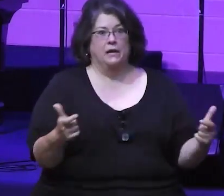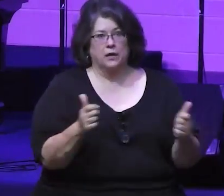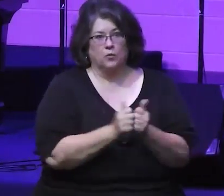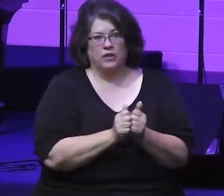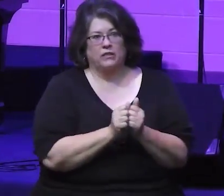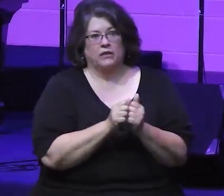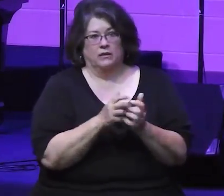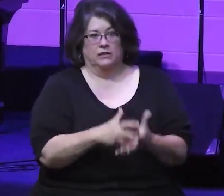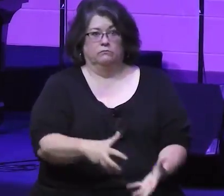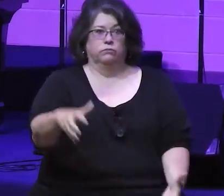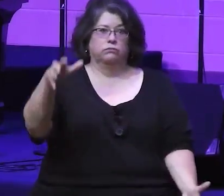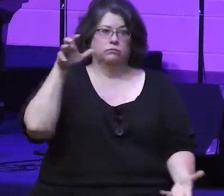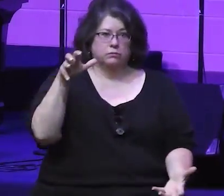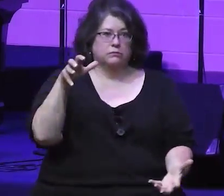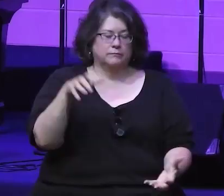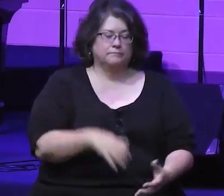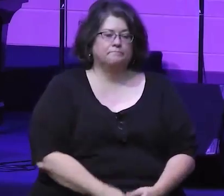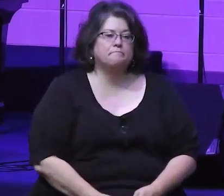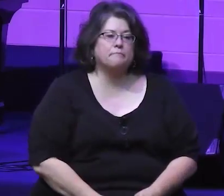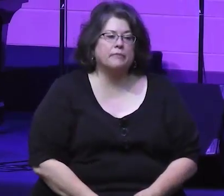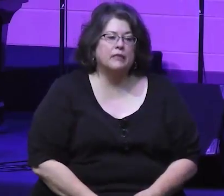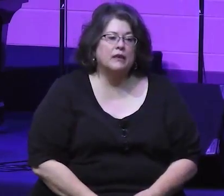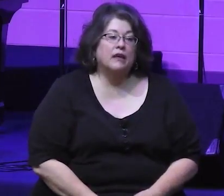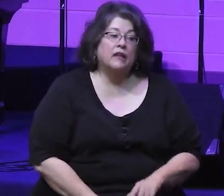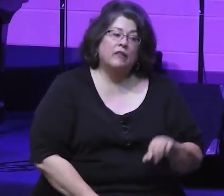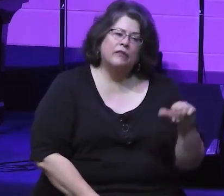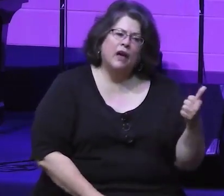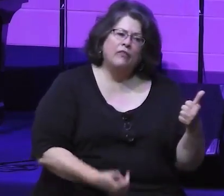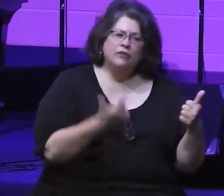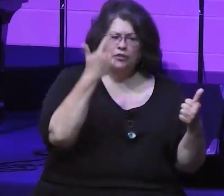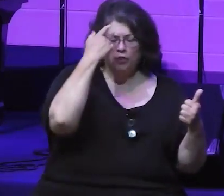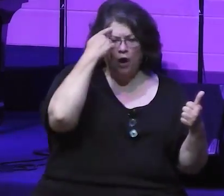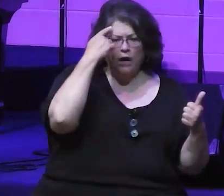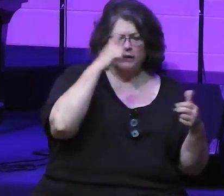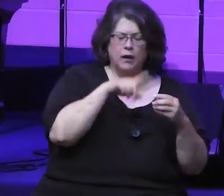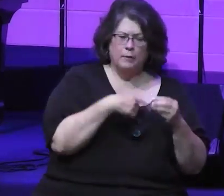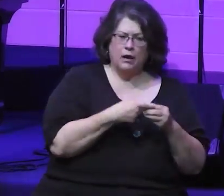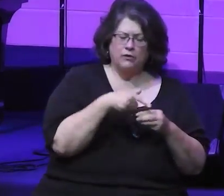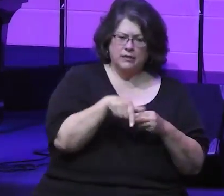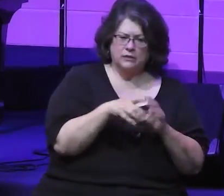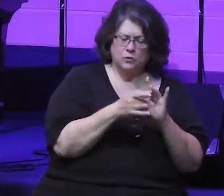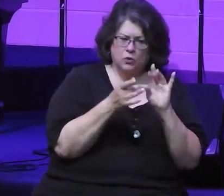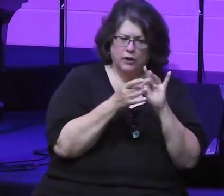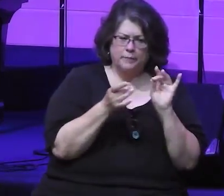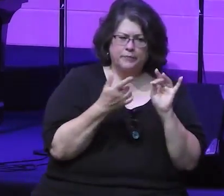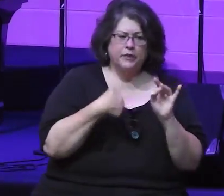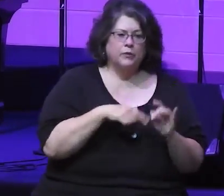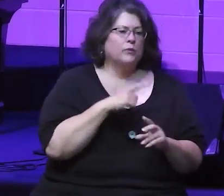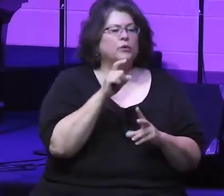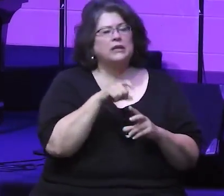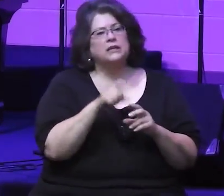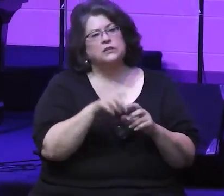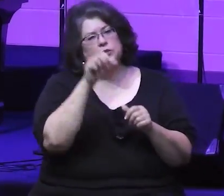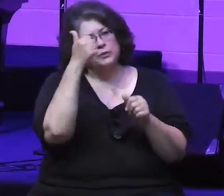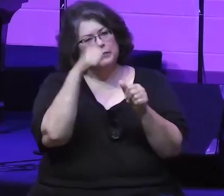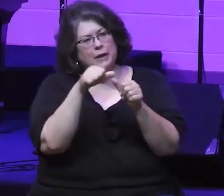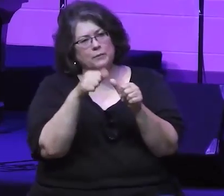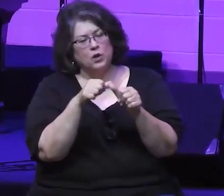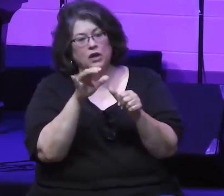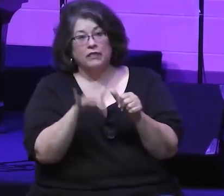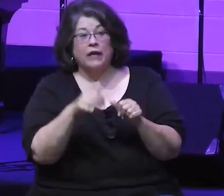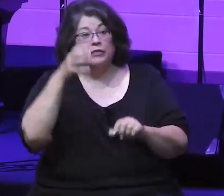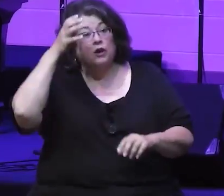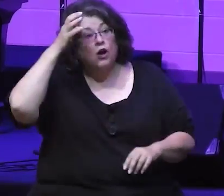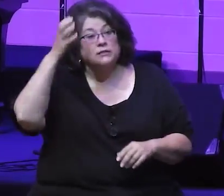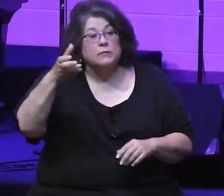But the other thought on the idea of expectation is this. We have to remember that the concept of